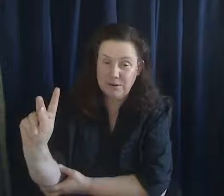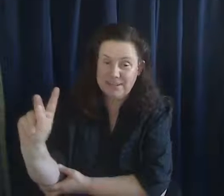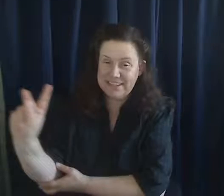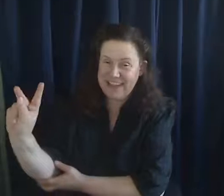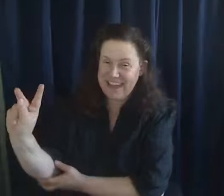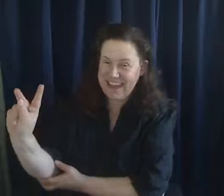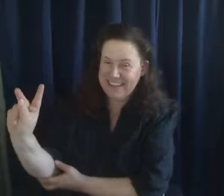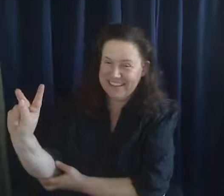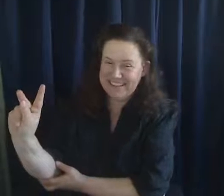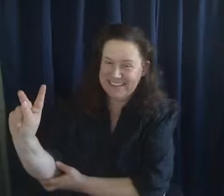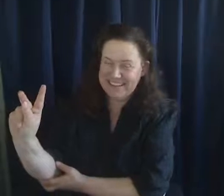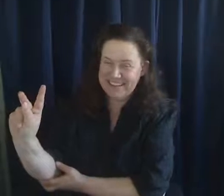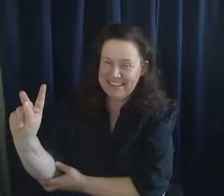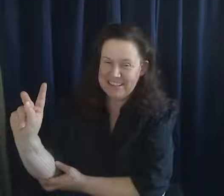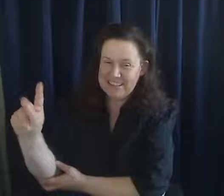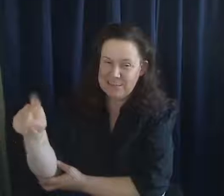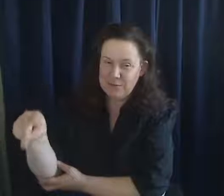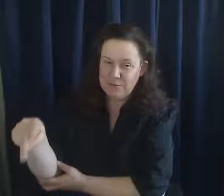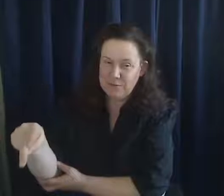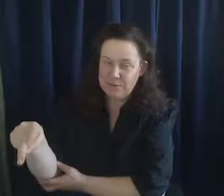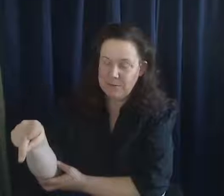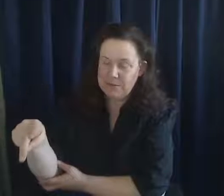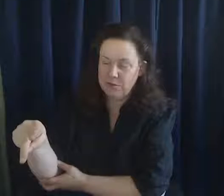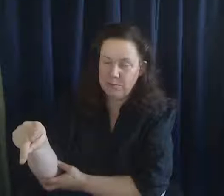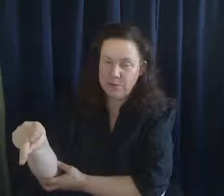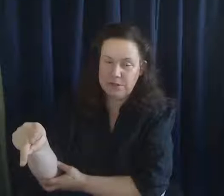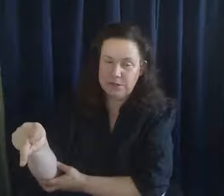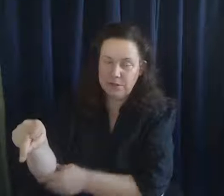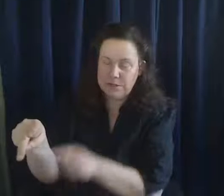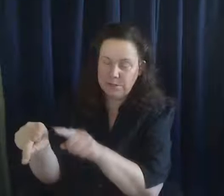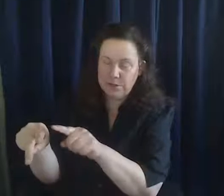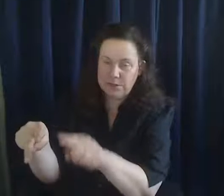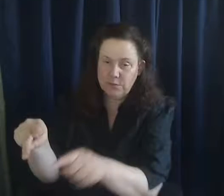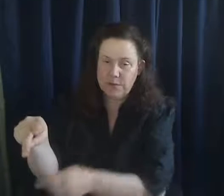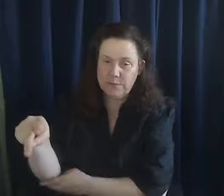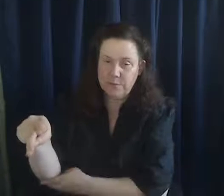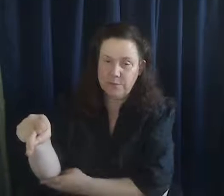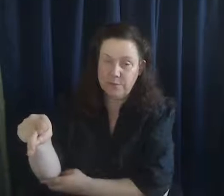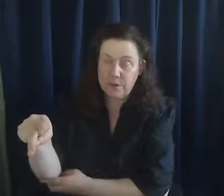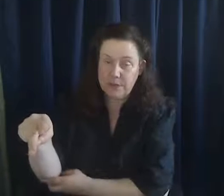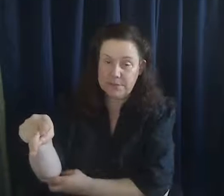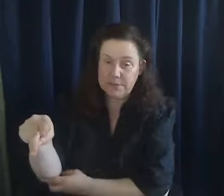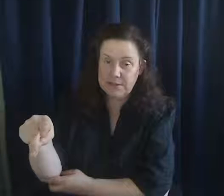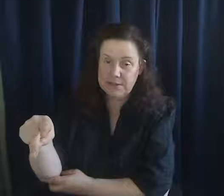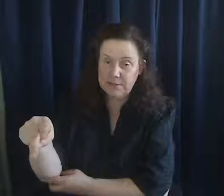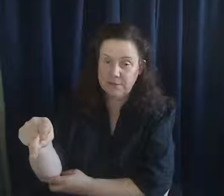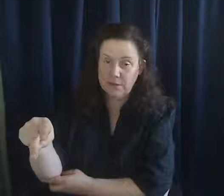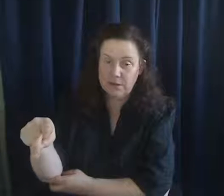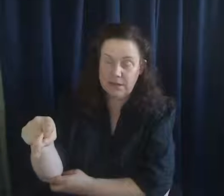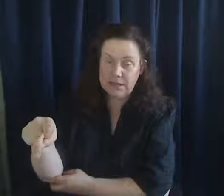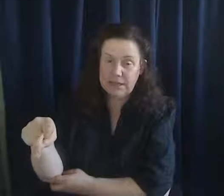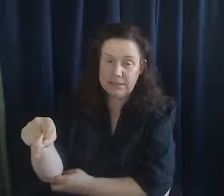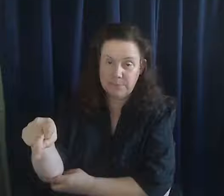it's a K. So if you flip it so the pointer is pointing away from you and your palm is facing the floor, it's a